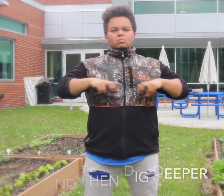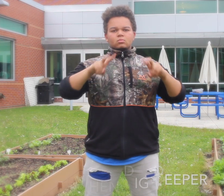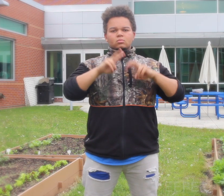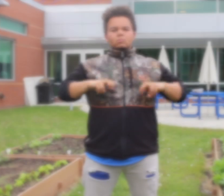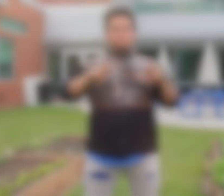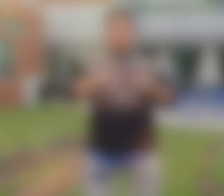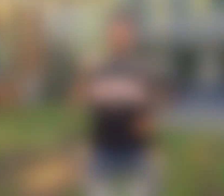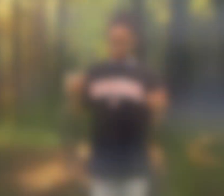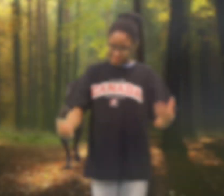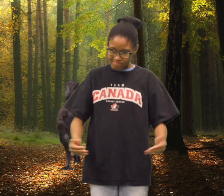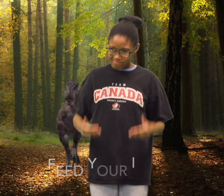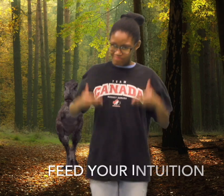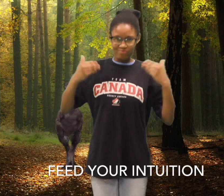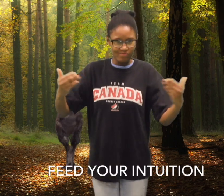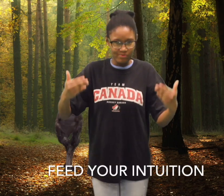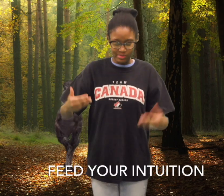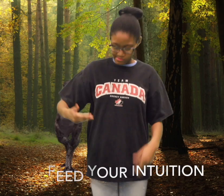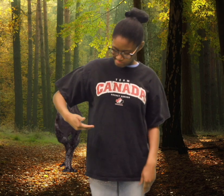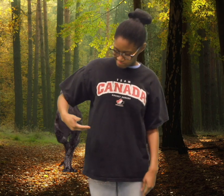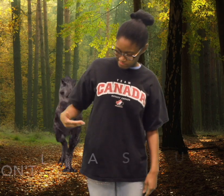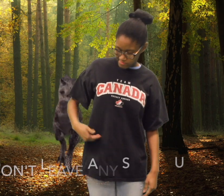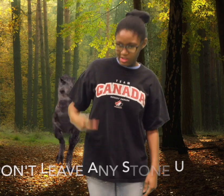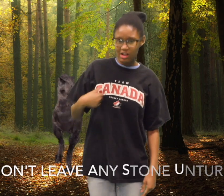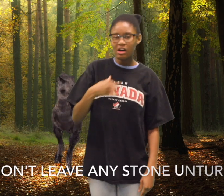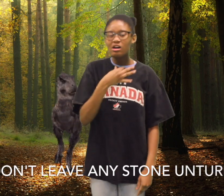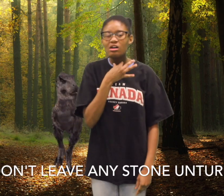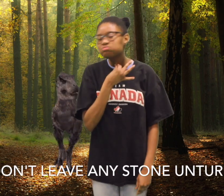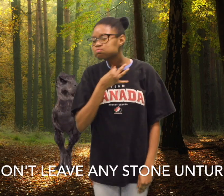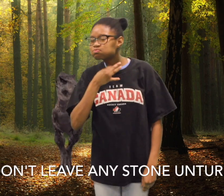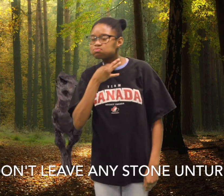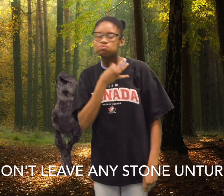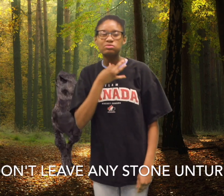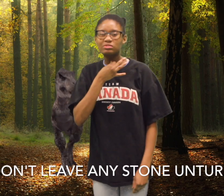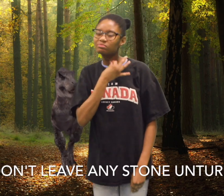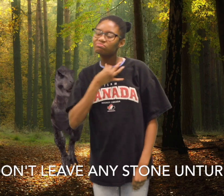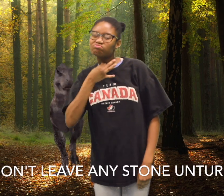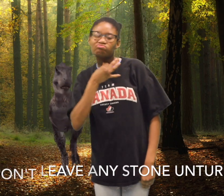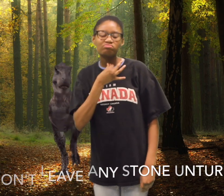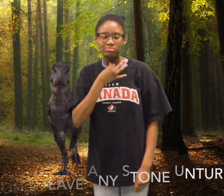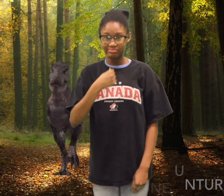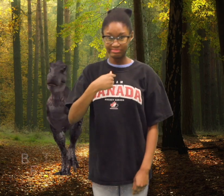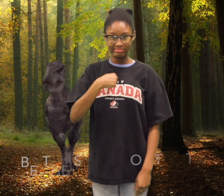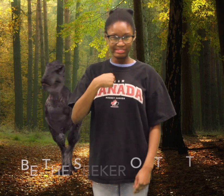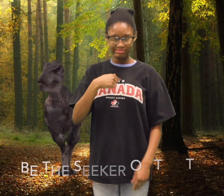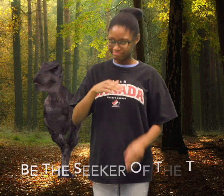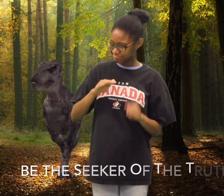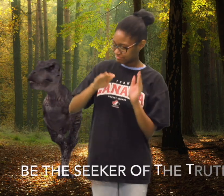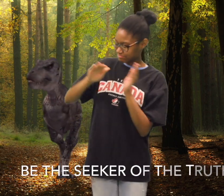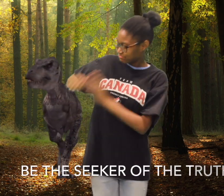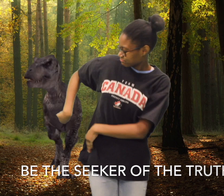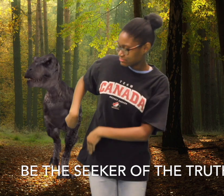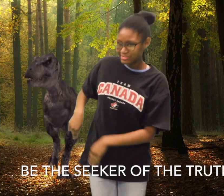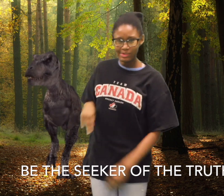deeper. Feed your intuition, don't leave any stone unturned. Be the